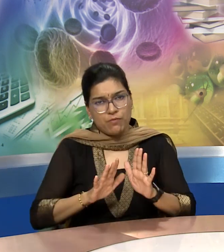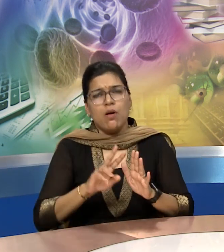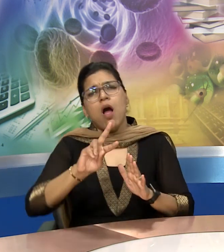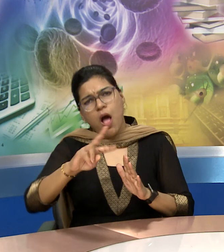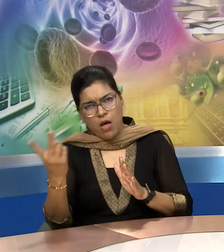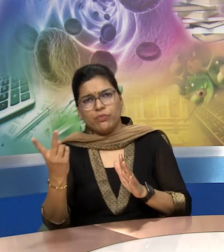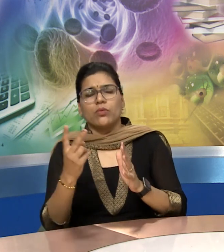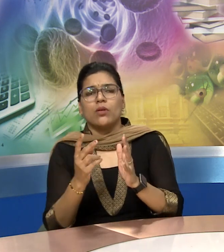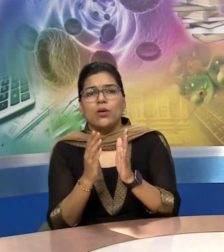metal tapes,